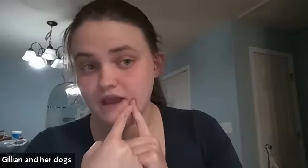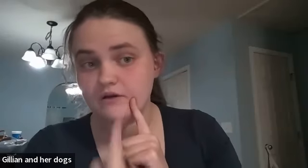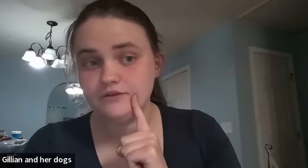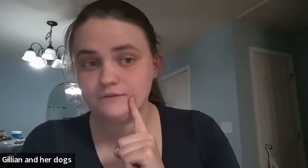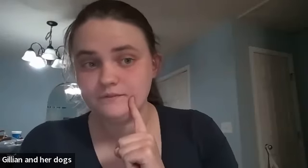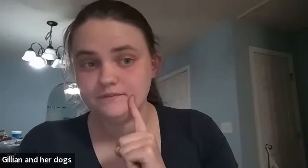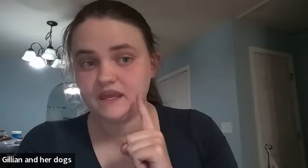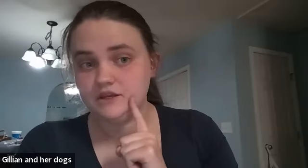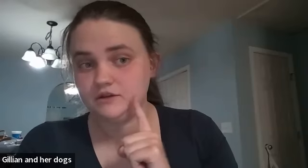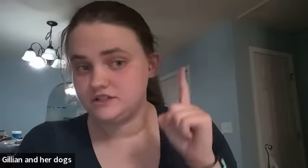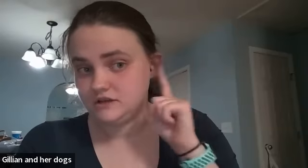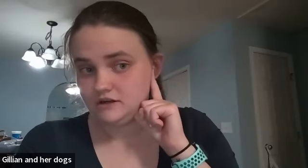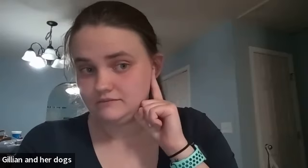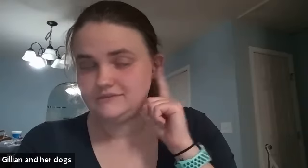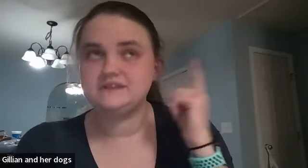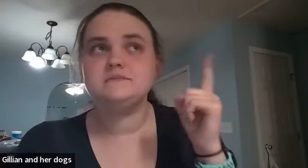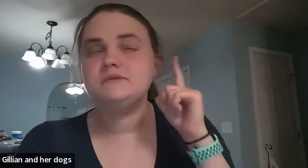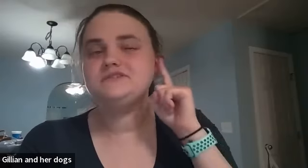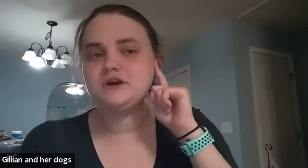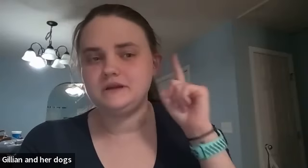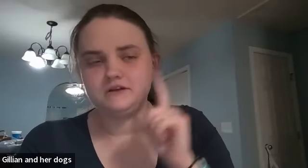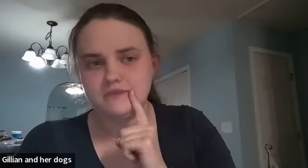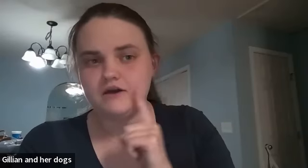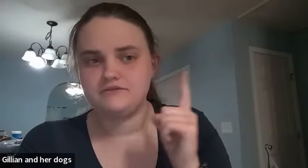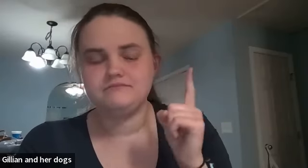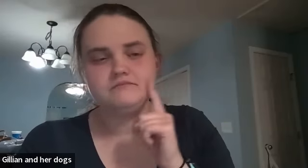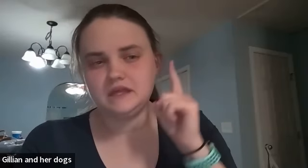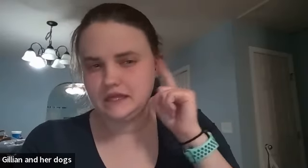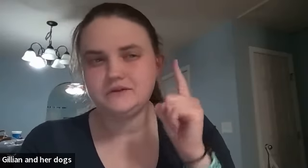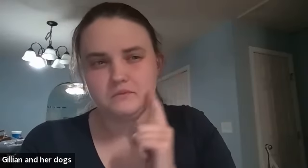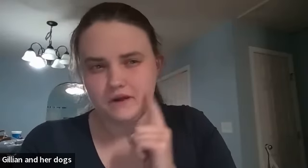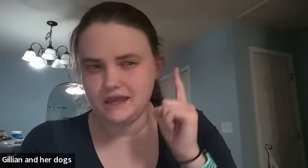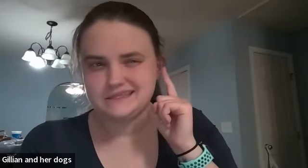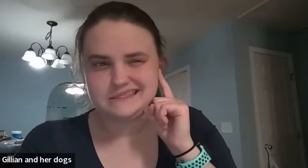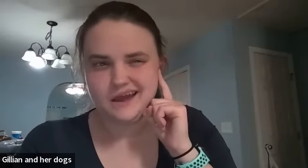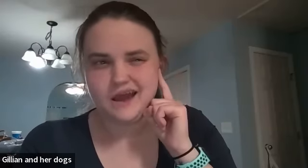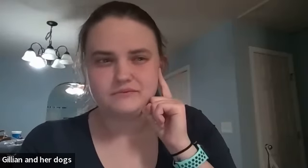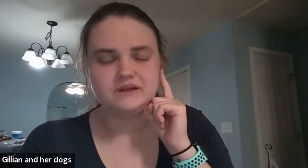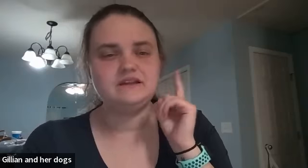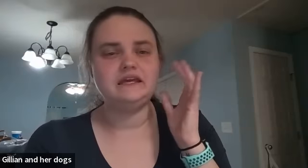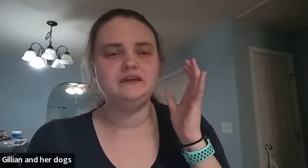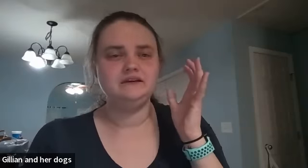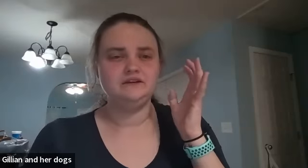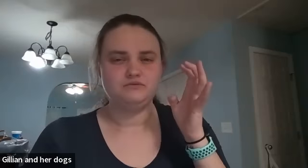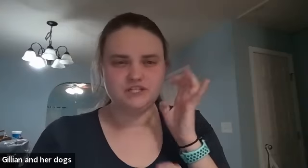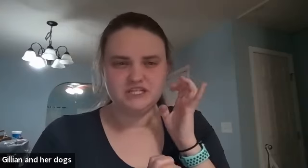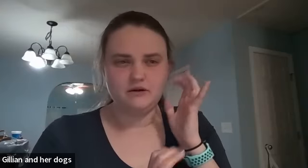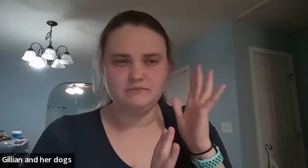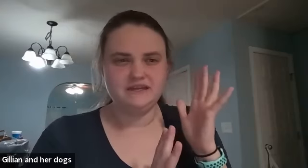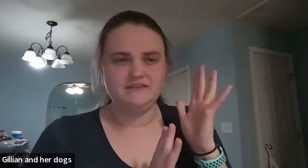mouth and you go to your ear. Now, some people do go ear to mouth. Either way, it's not really rigid on being like,